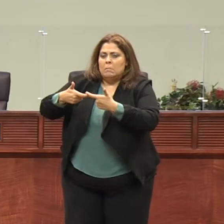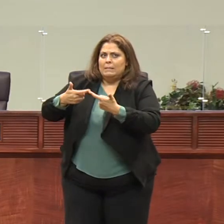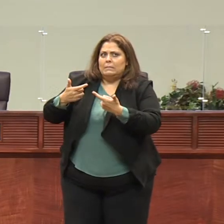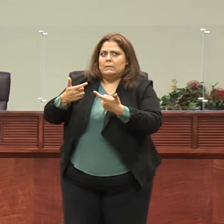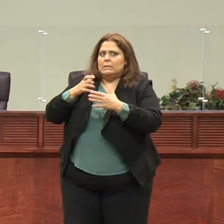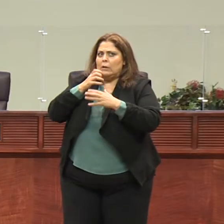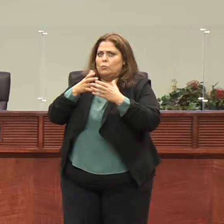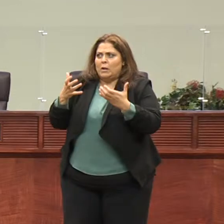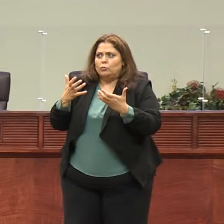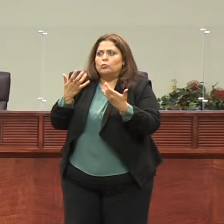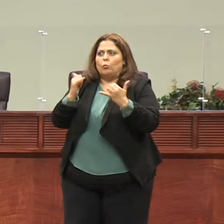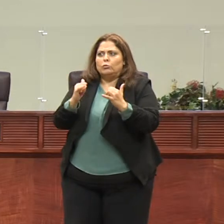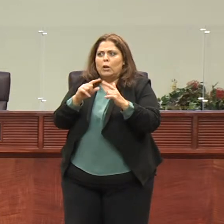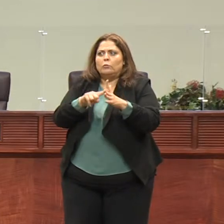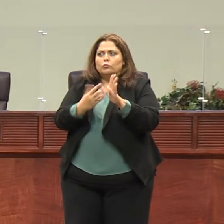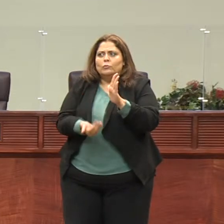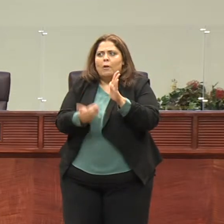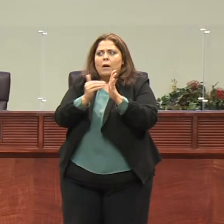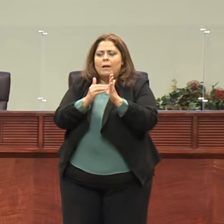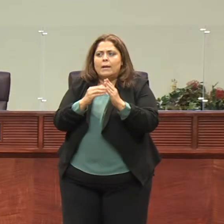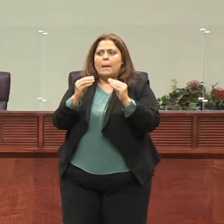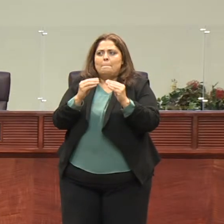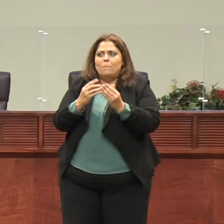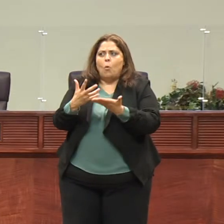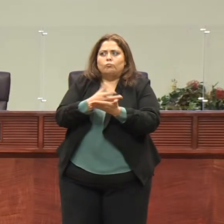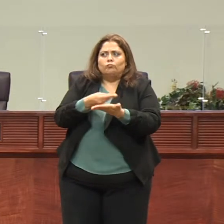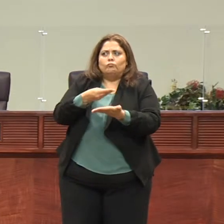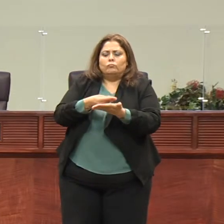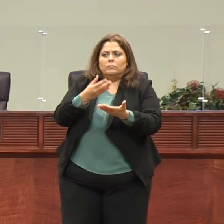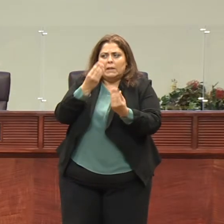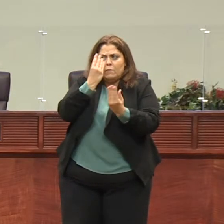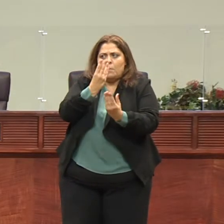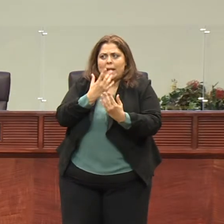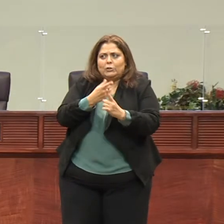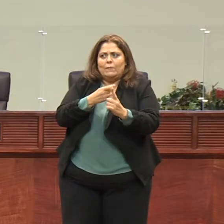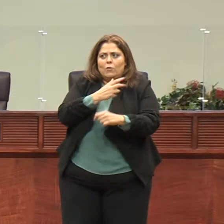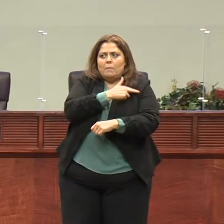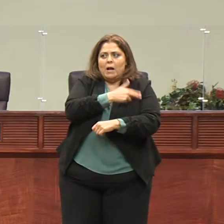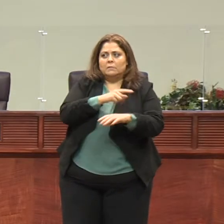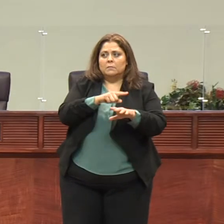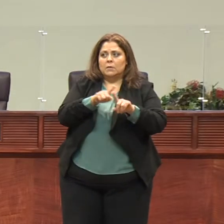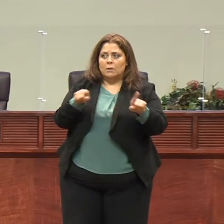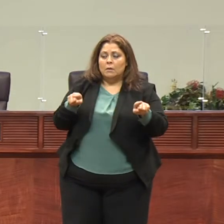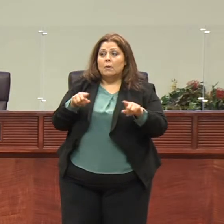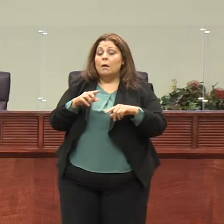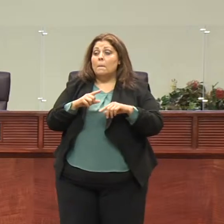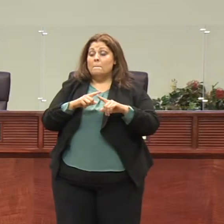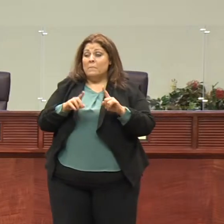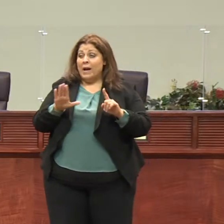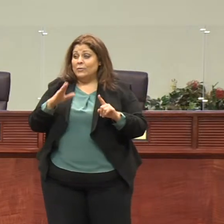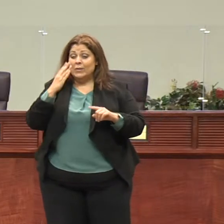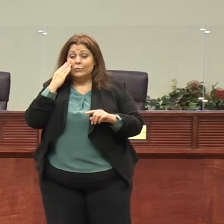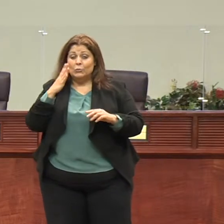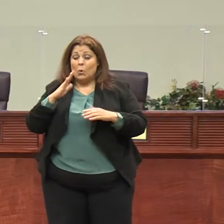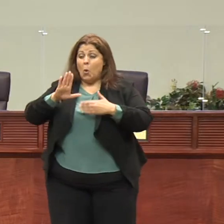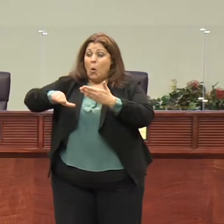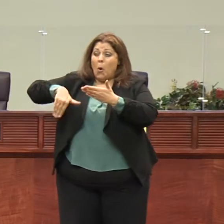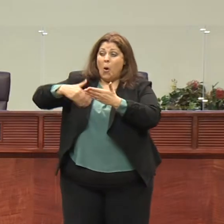for the number of cases, we have seen an increase in all ages, especially 15 to